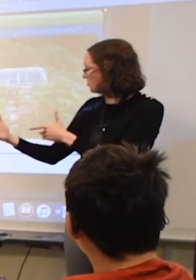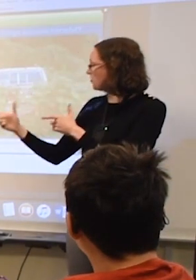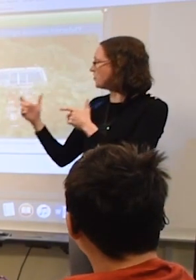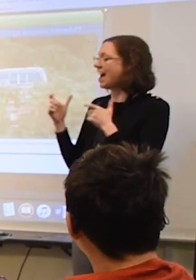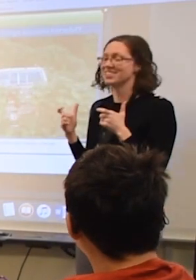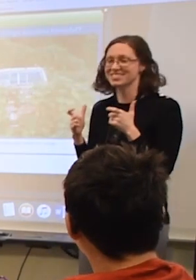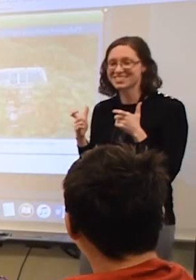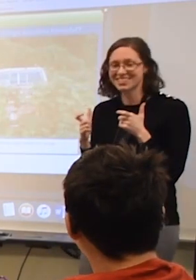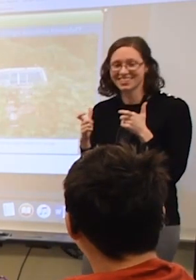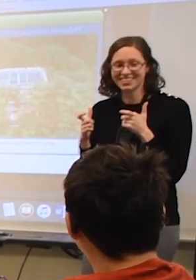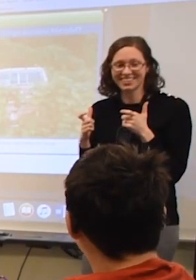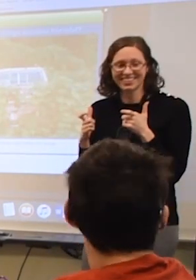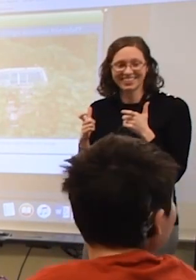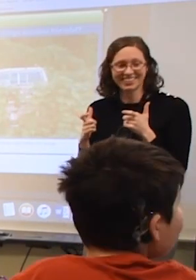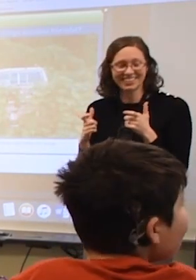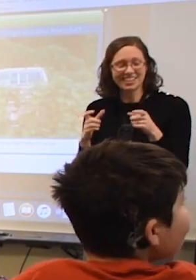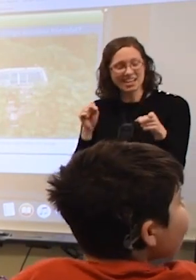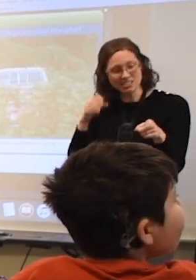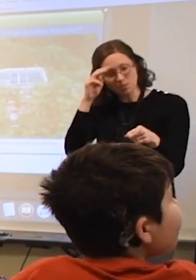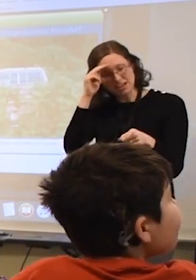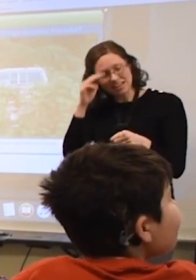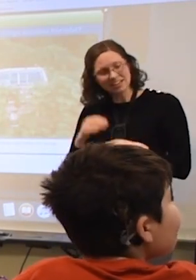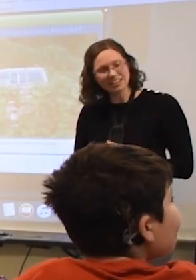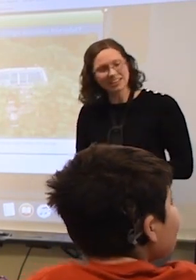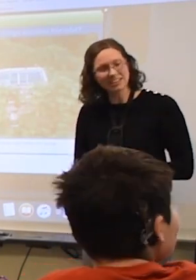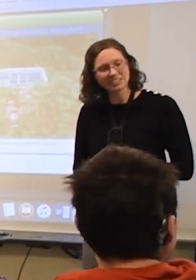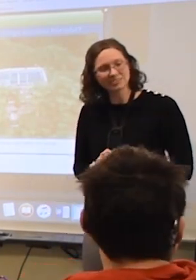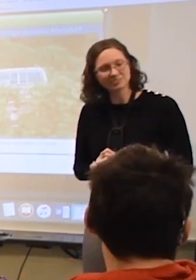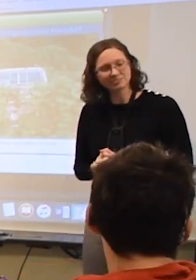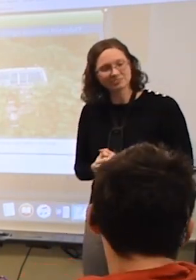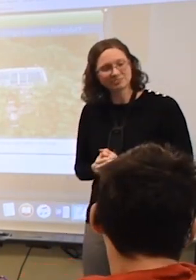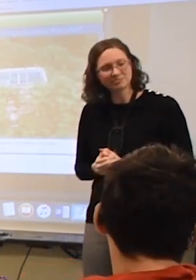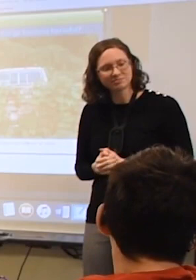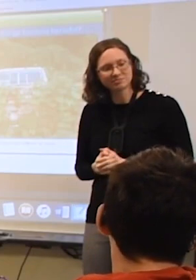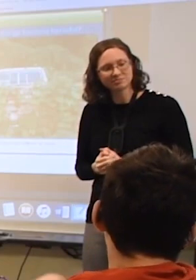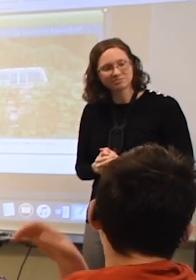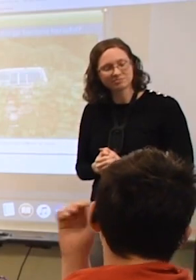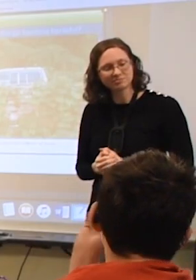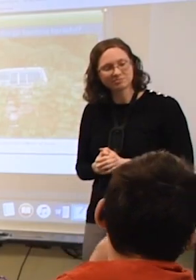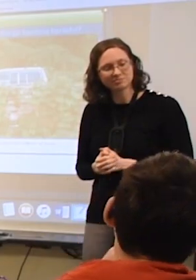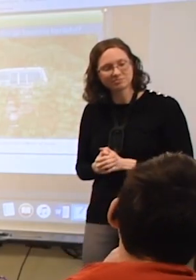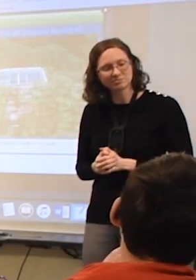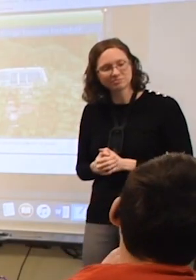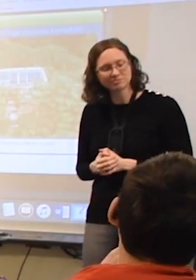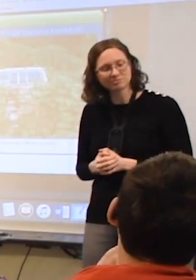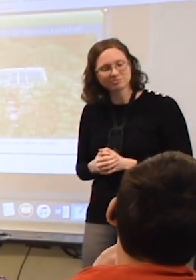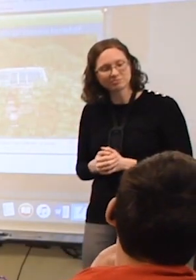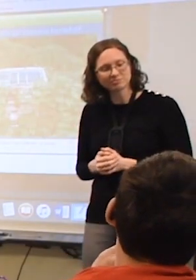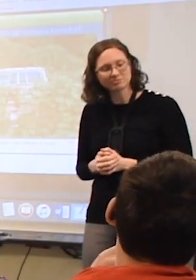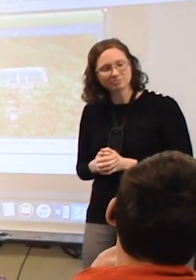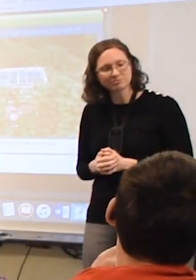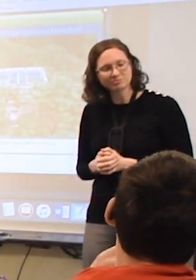Volume 33, Number 4, 2012. They wrote, when addressing spoken language